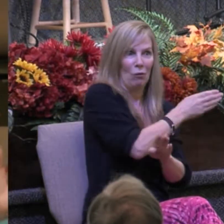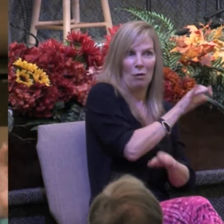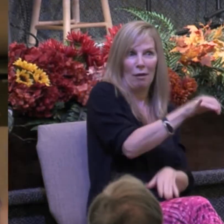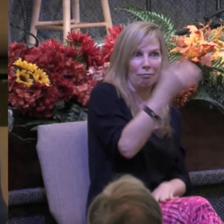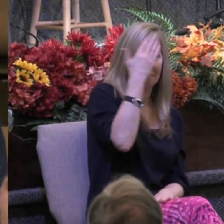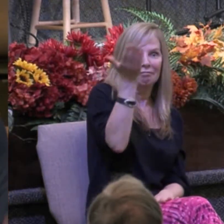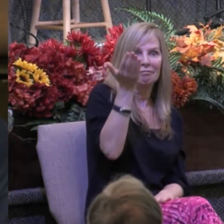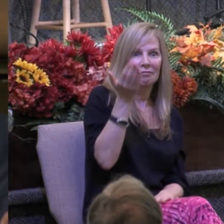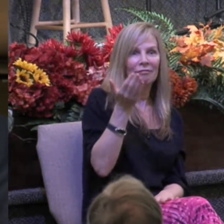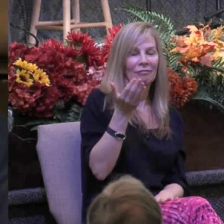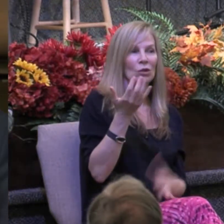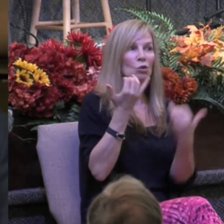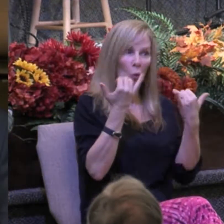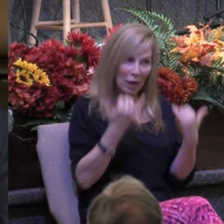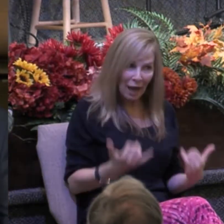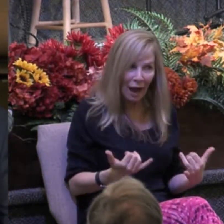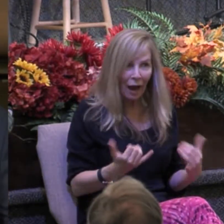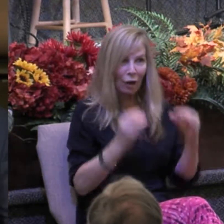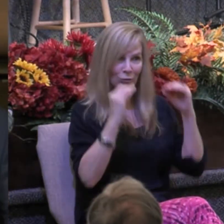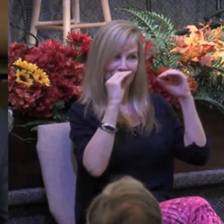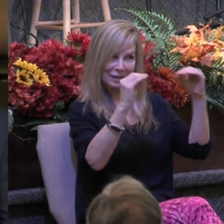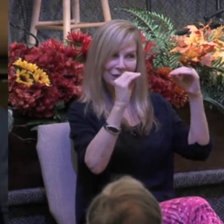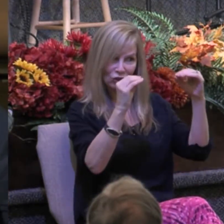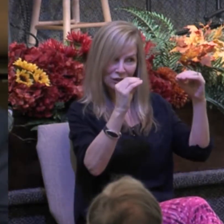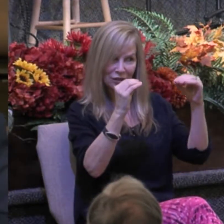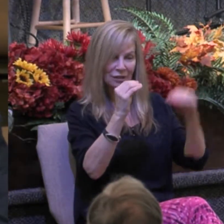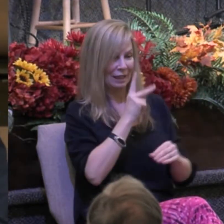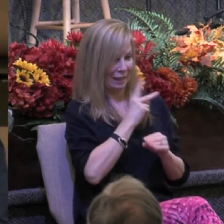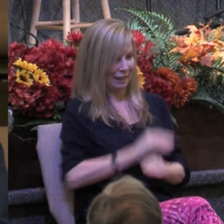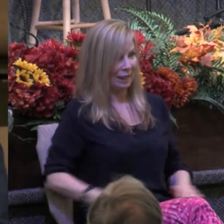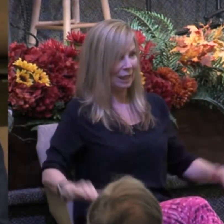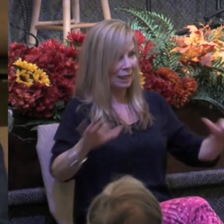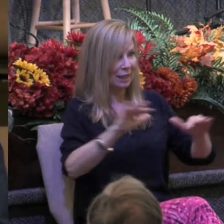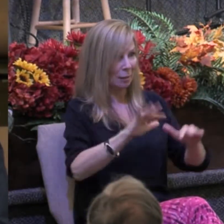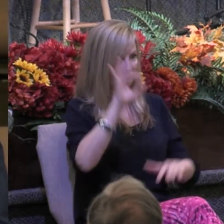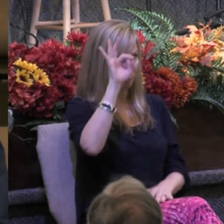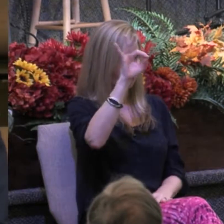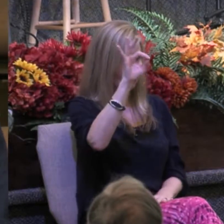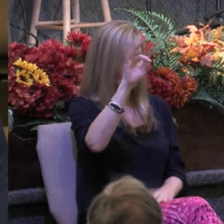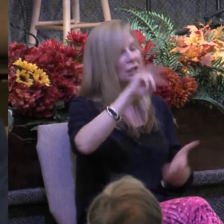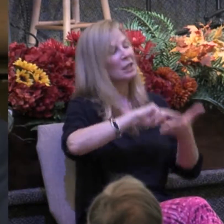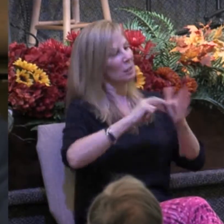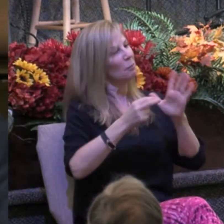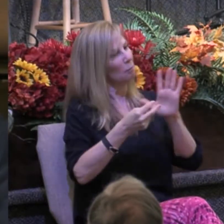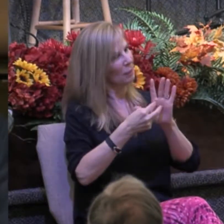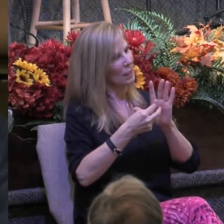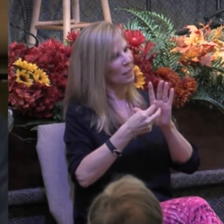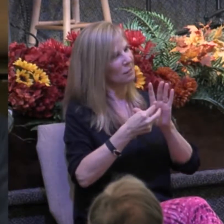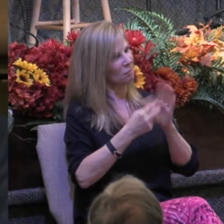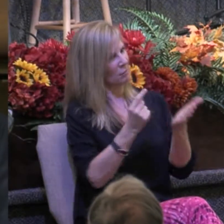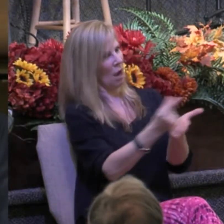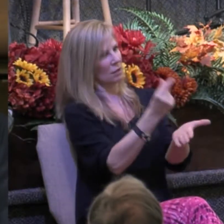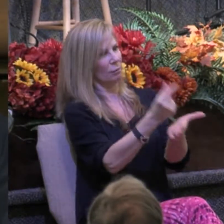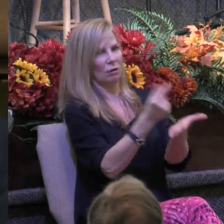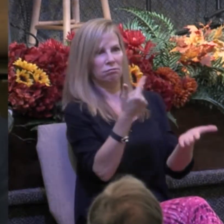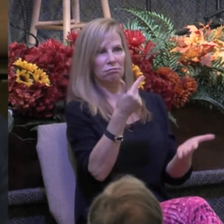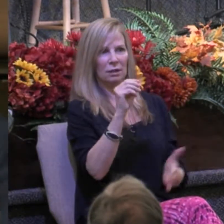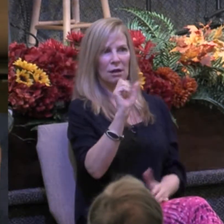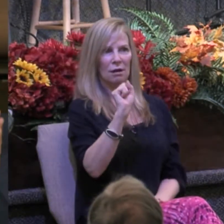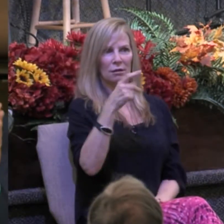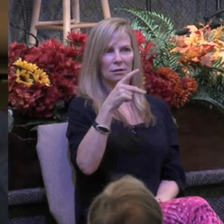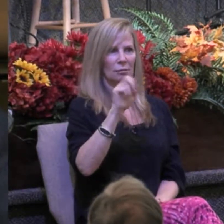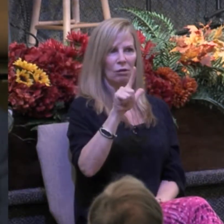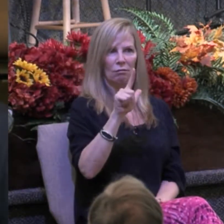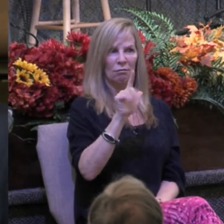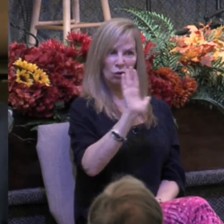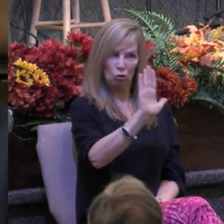understand that kingdom preaching now was the same as gospel preaching. It was preaching the grace of God. Their message, though, was